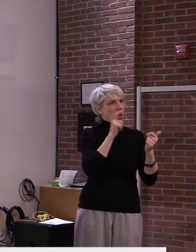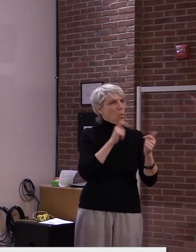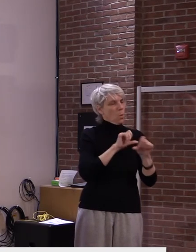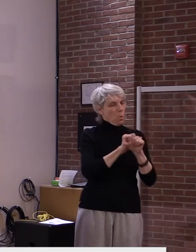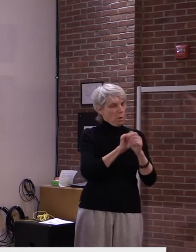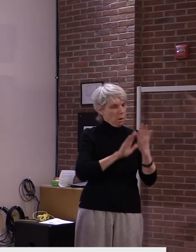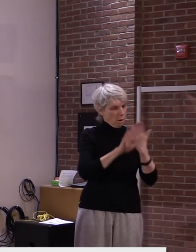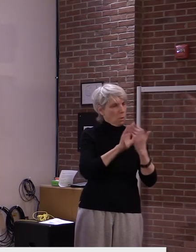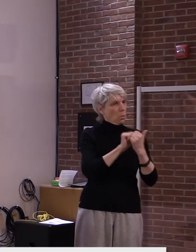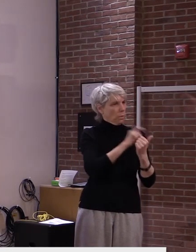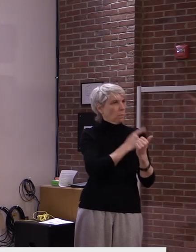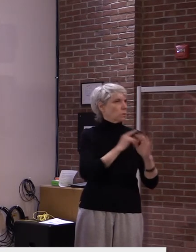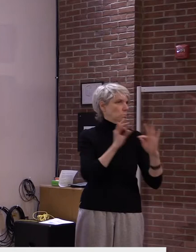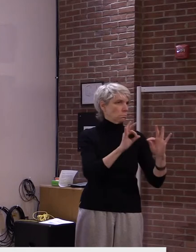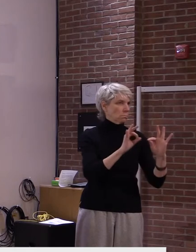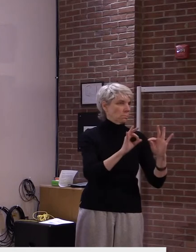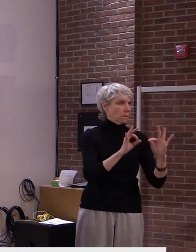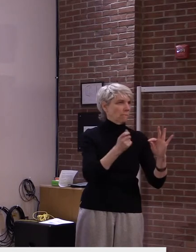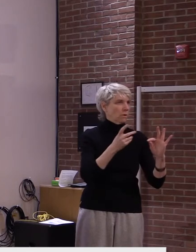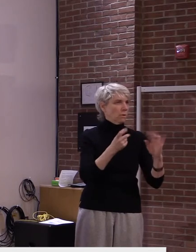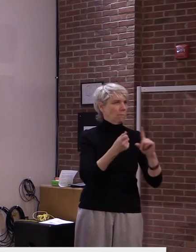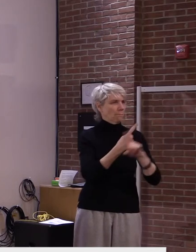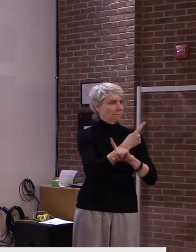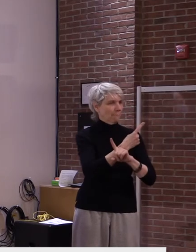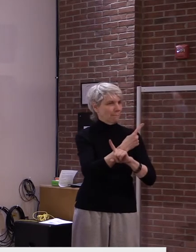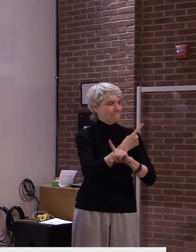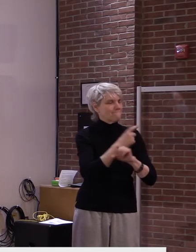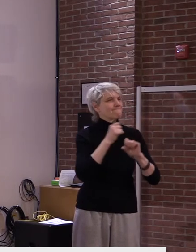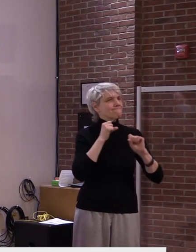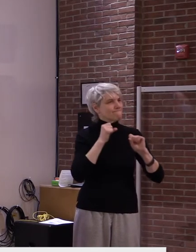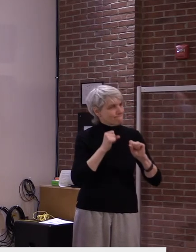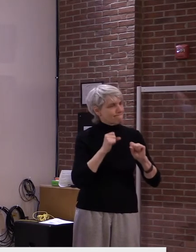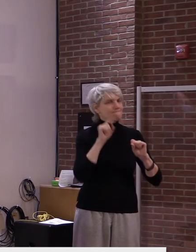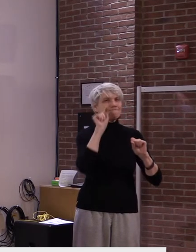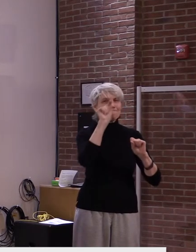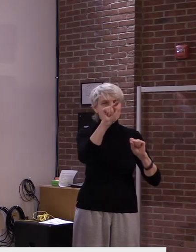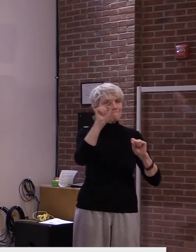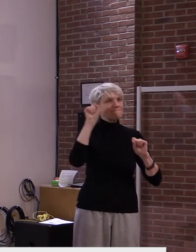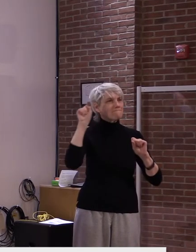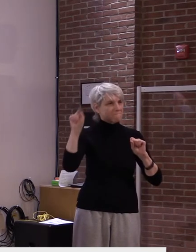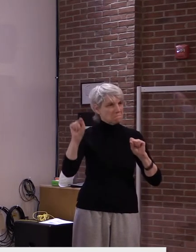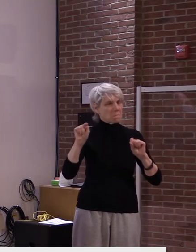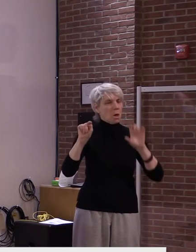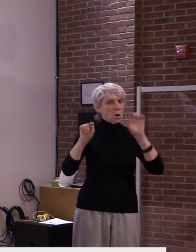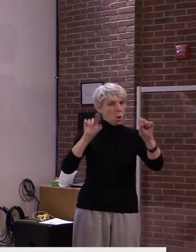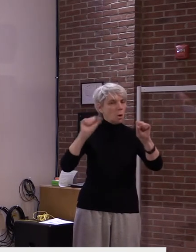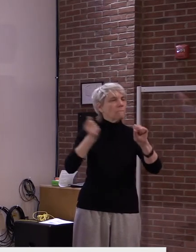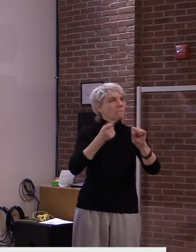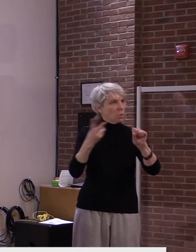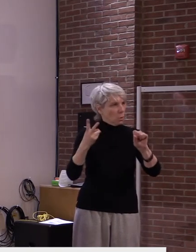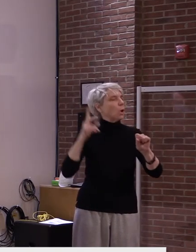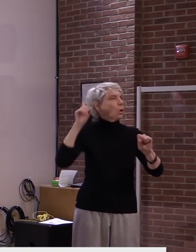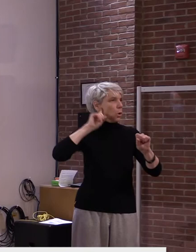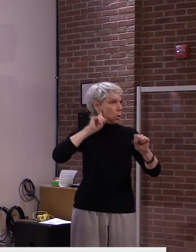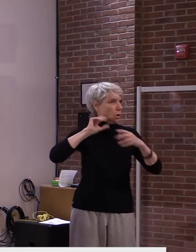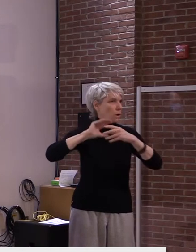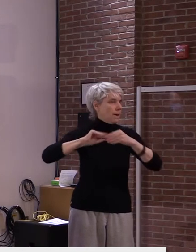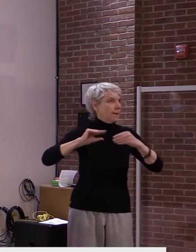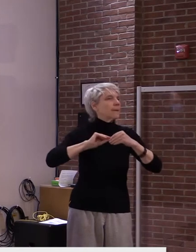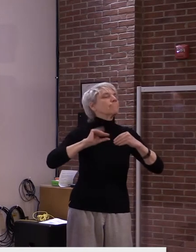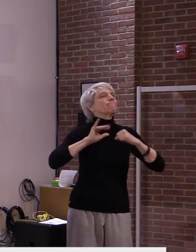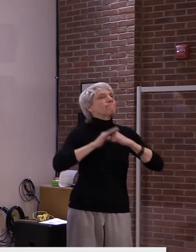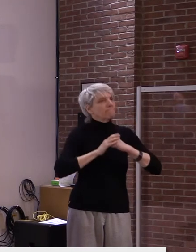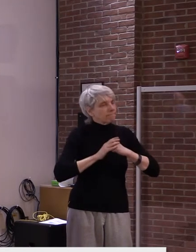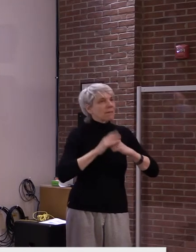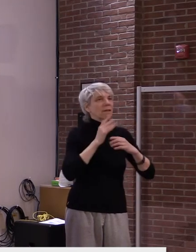in terms of what we were looking at, but we did notice and we did hear of some that